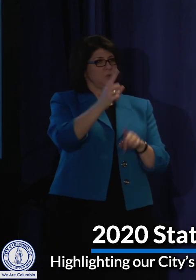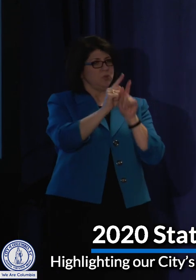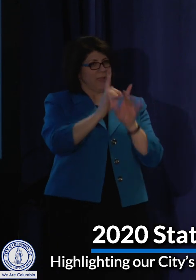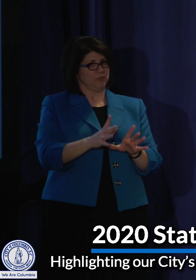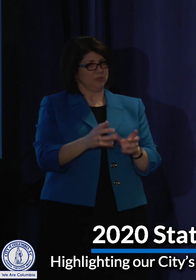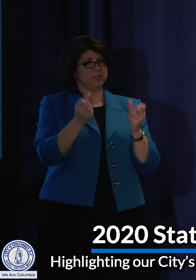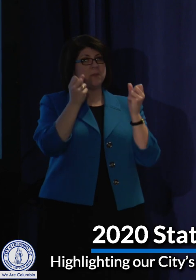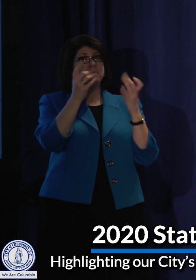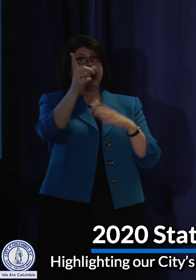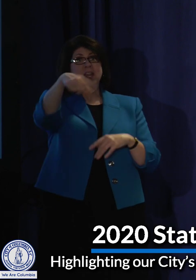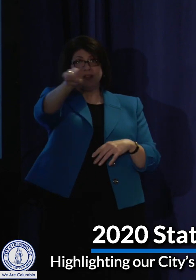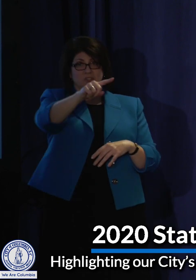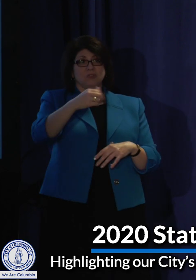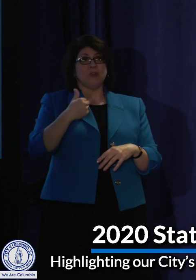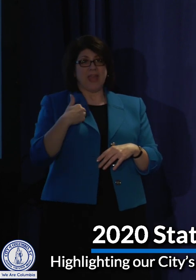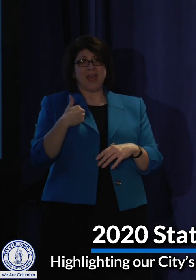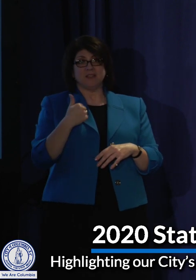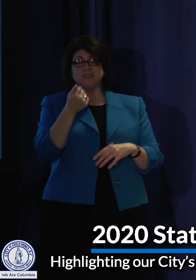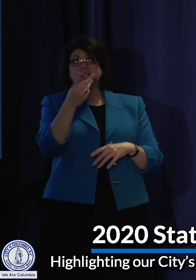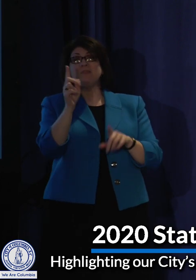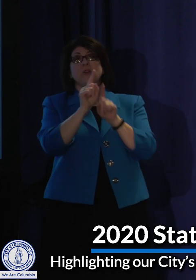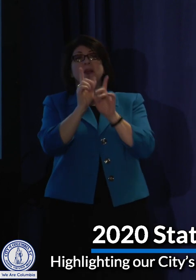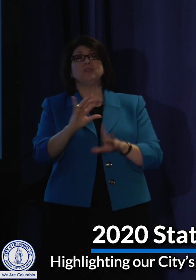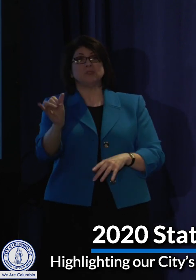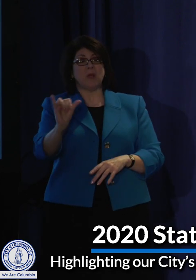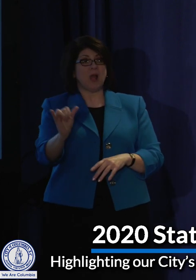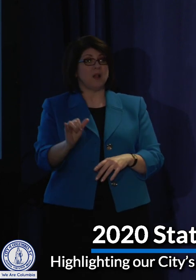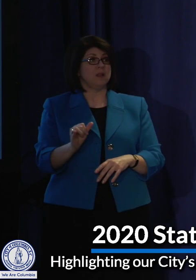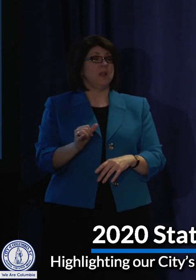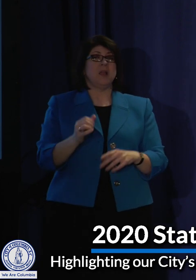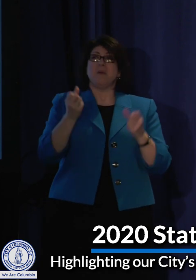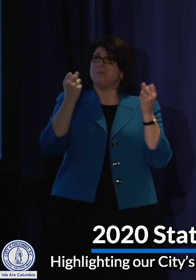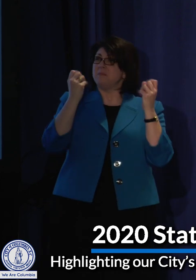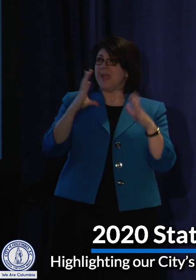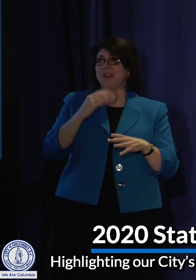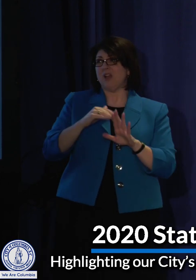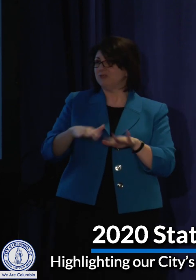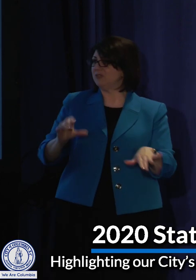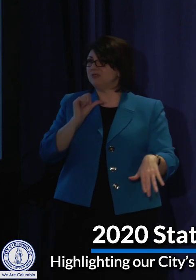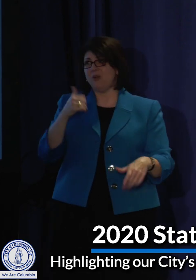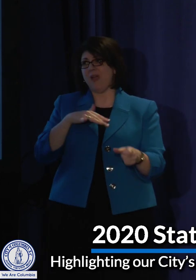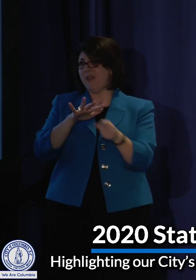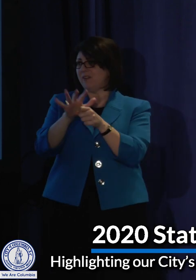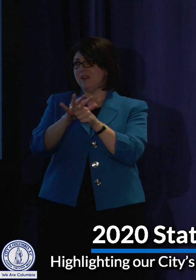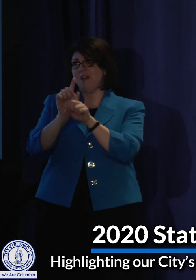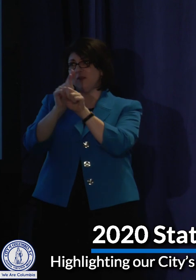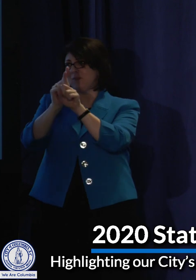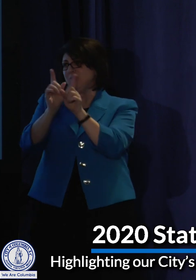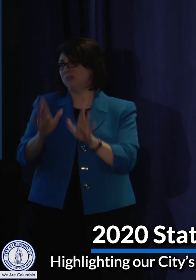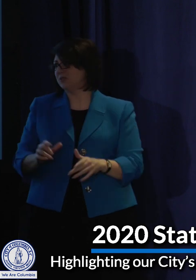you did too. A lot of our children don't have enough mentors in their lives.